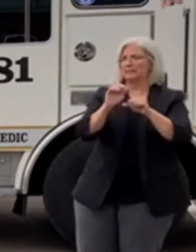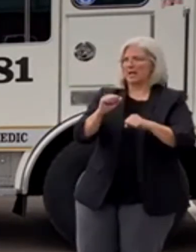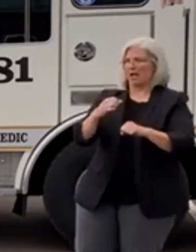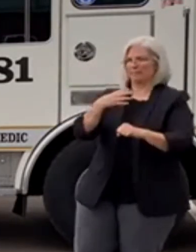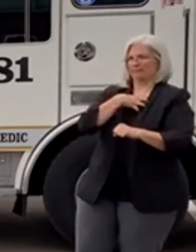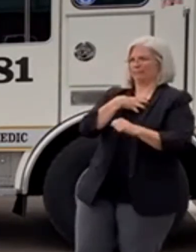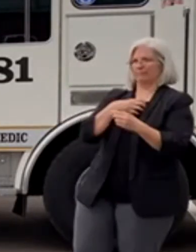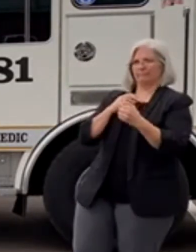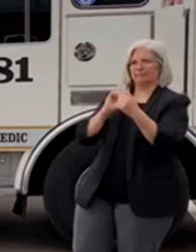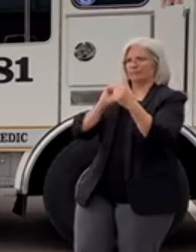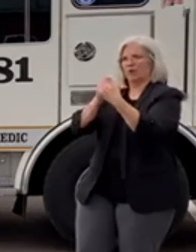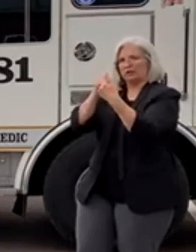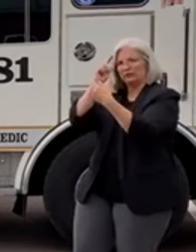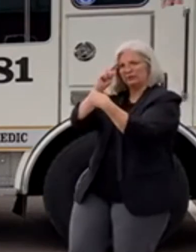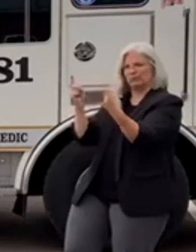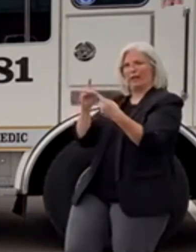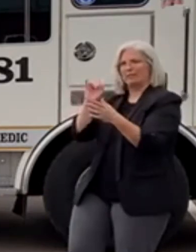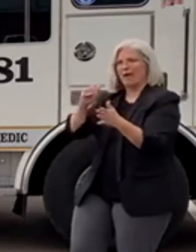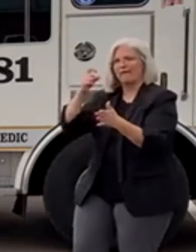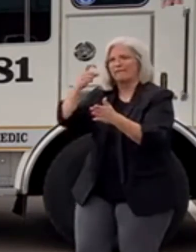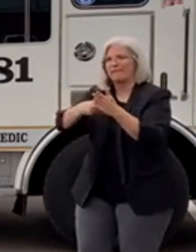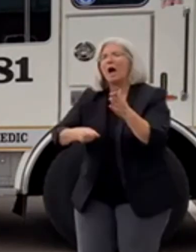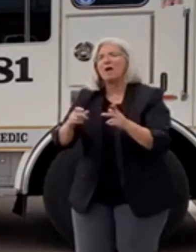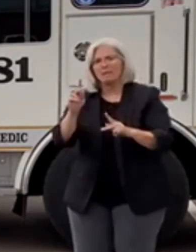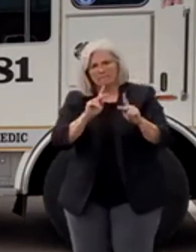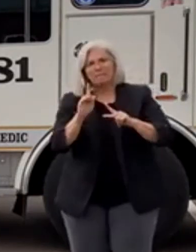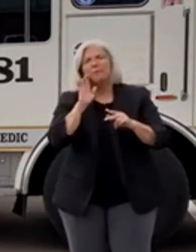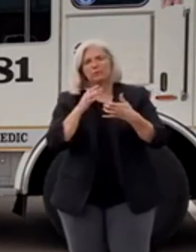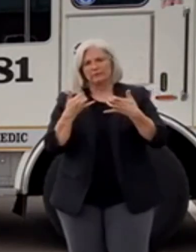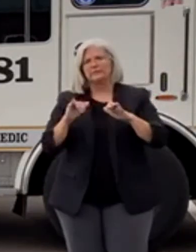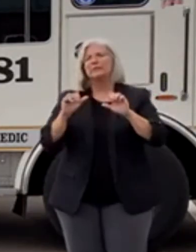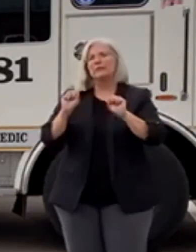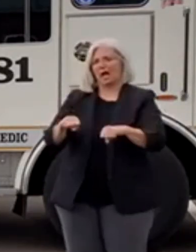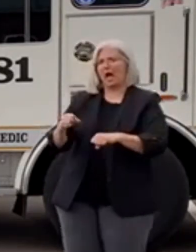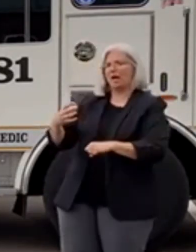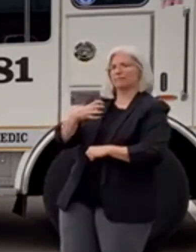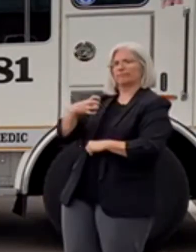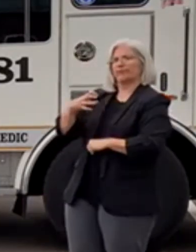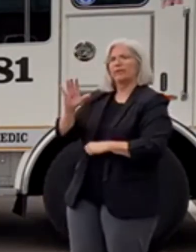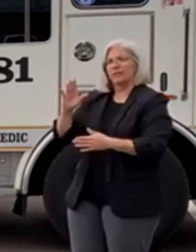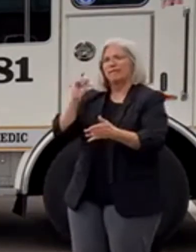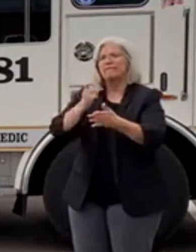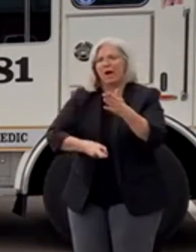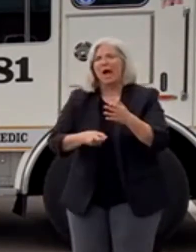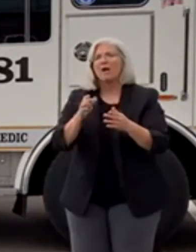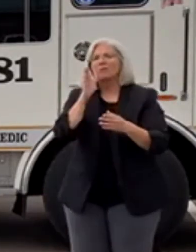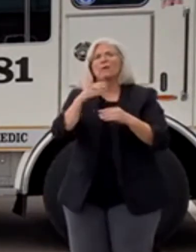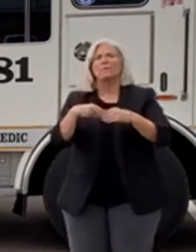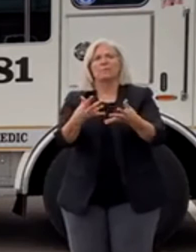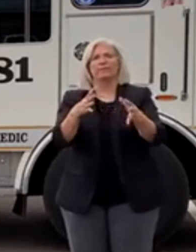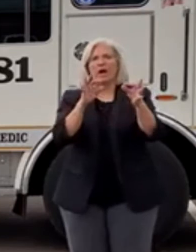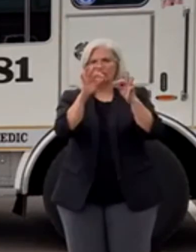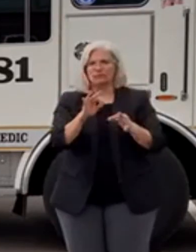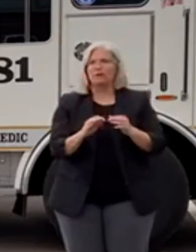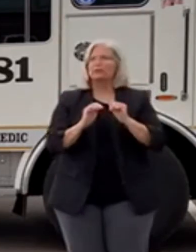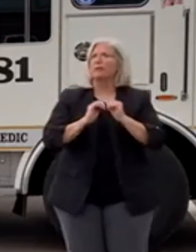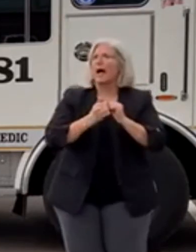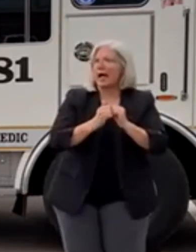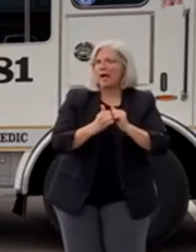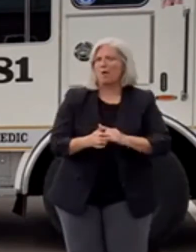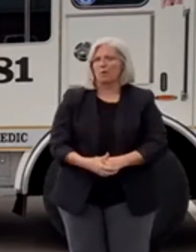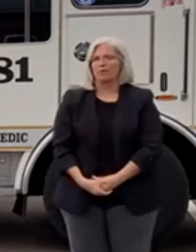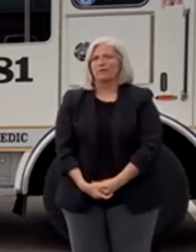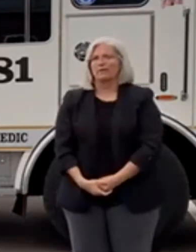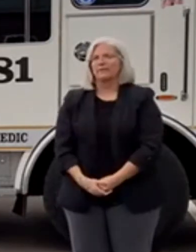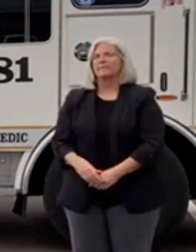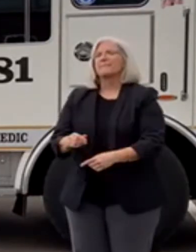for people to appeal their case, and they can do so with instructions on what we provide them. Next question? And another clarification question,